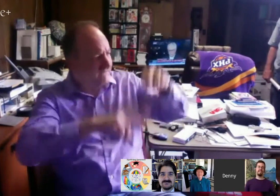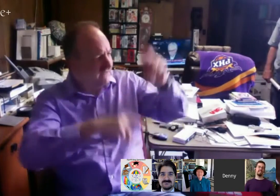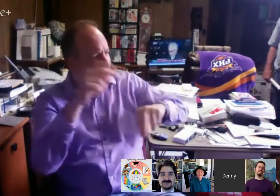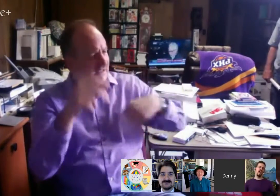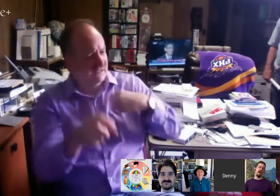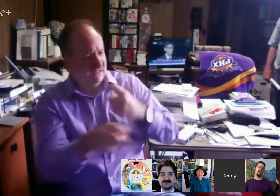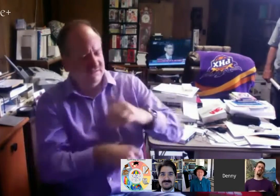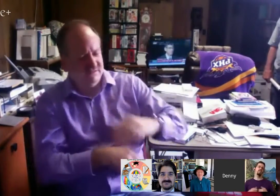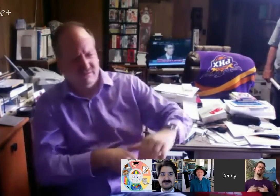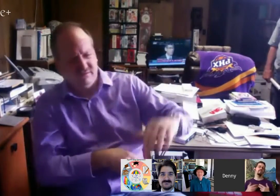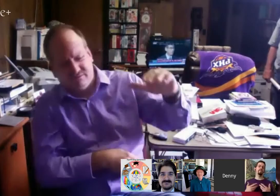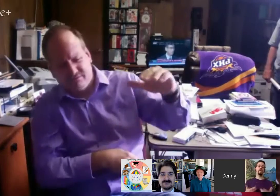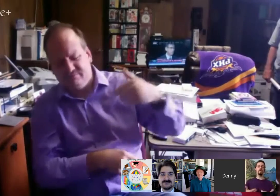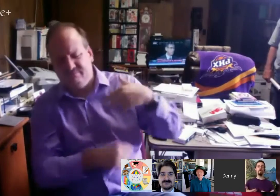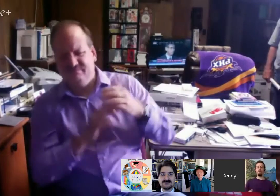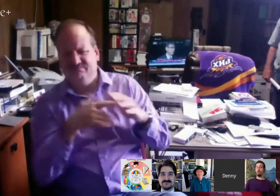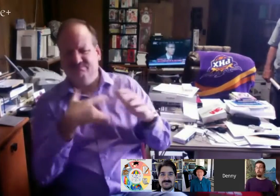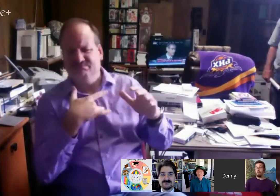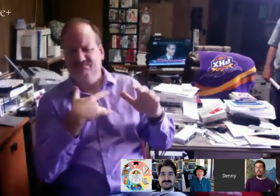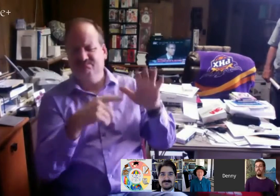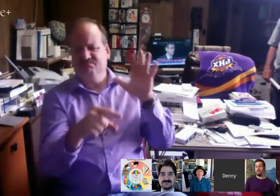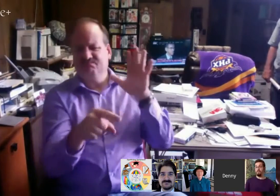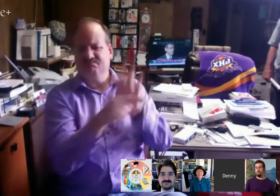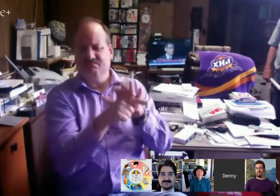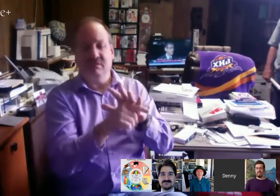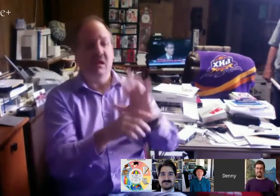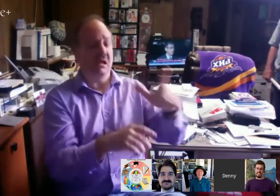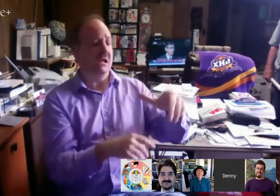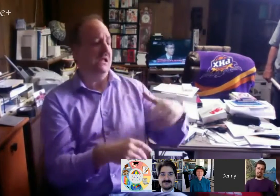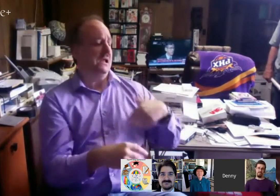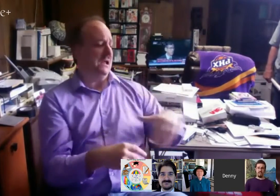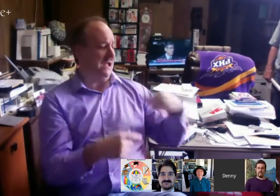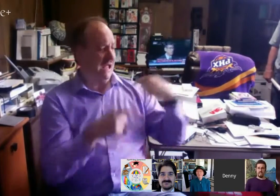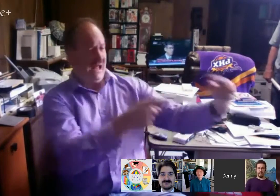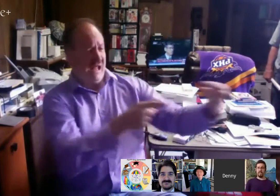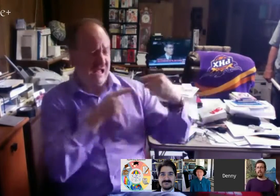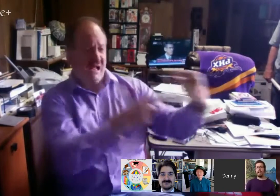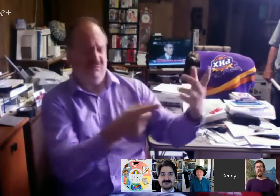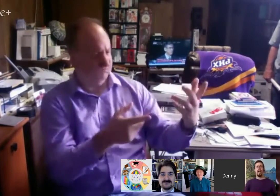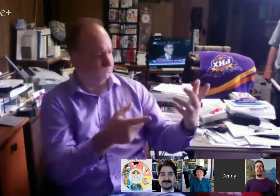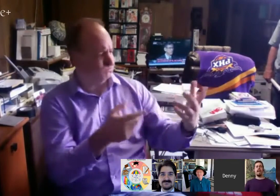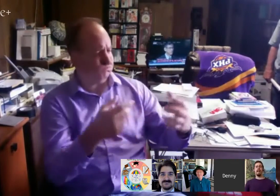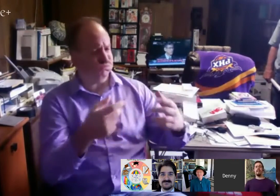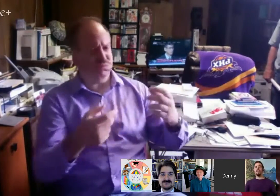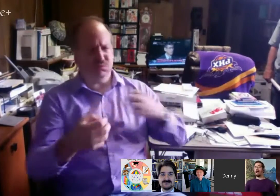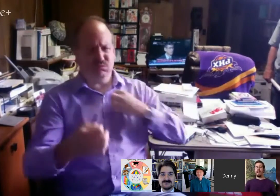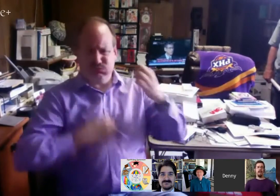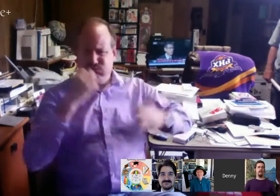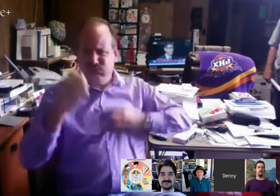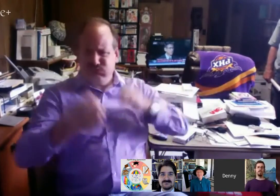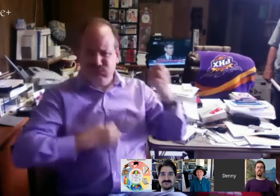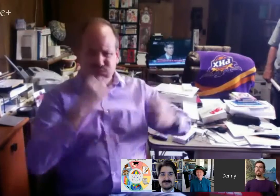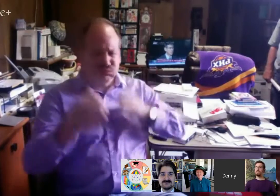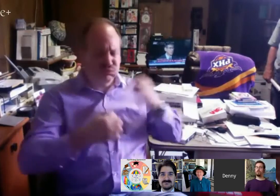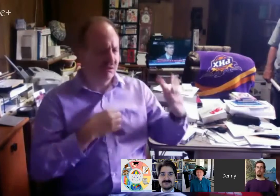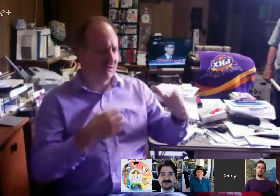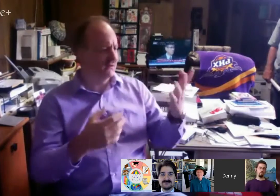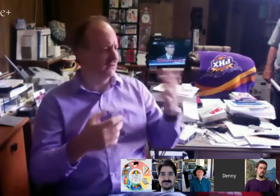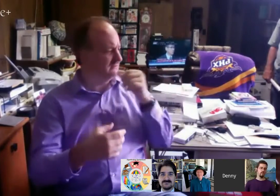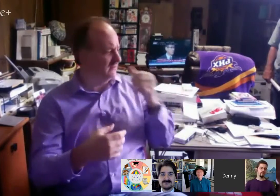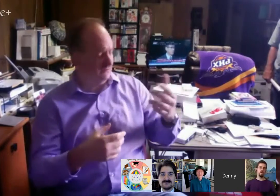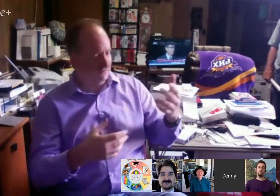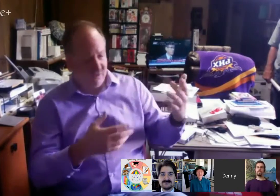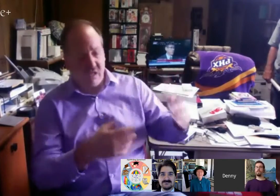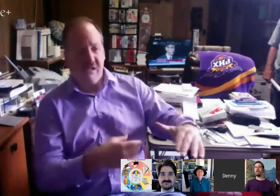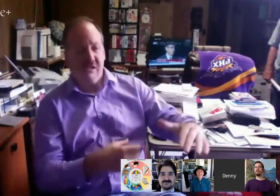teasing me because I couldn't speak well. They would make fun of me because I sounded funny, and I just